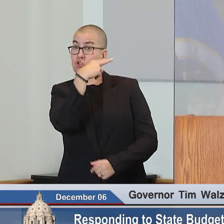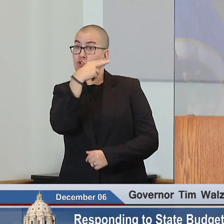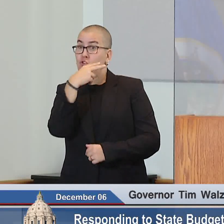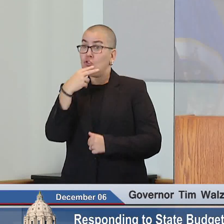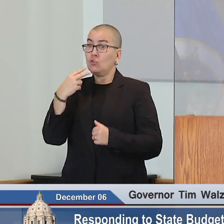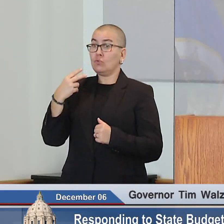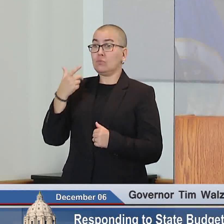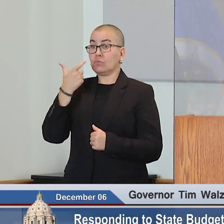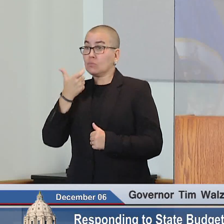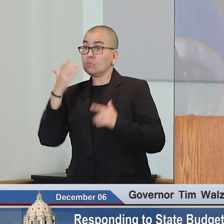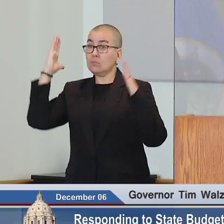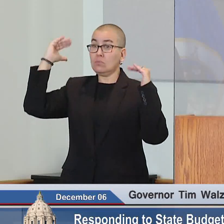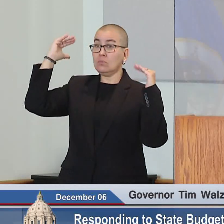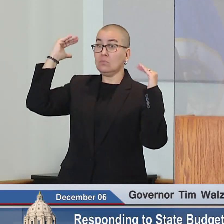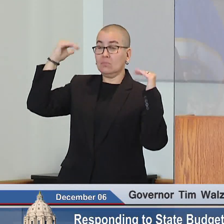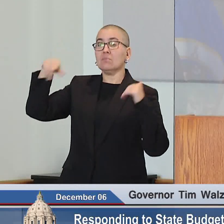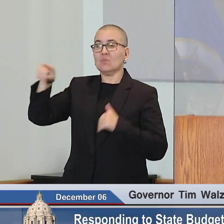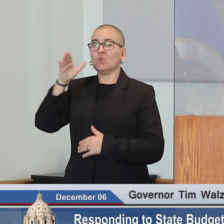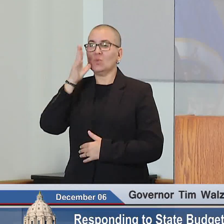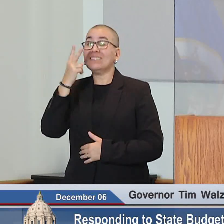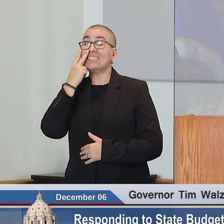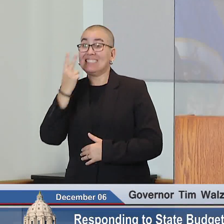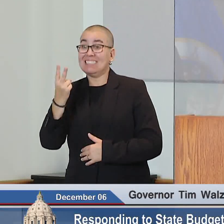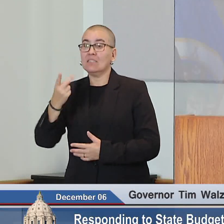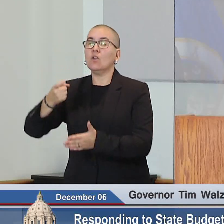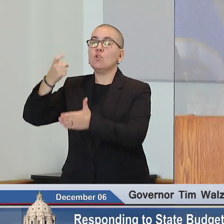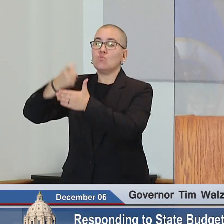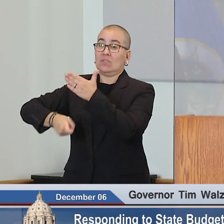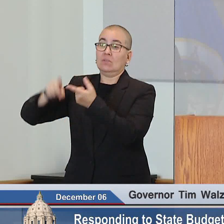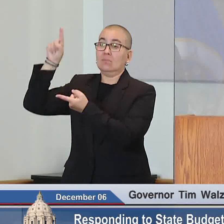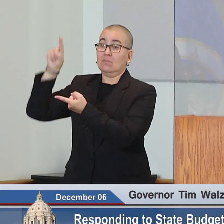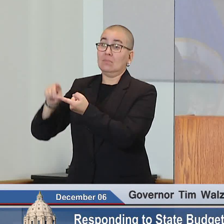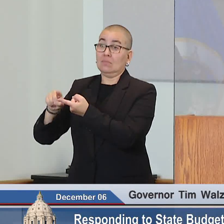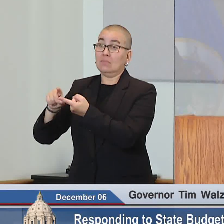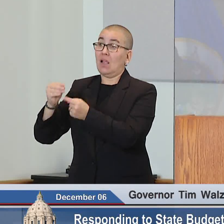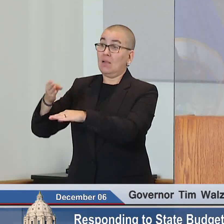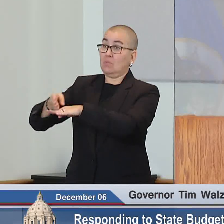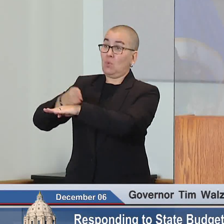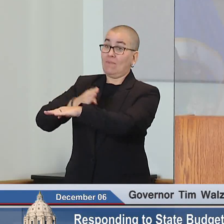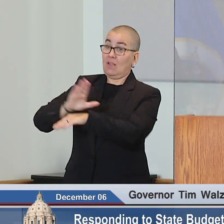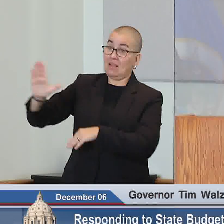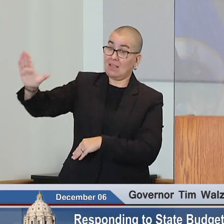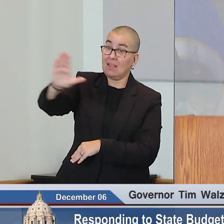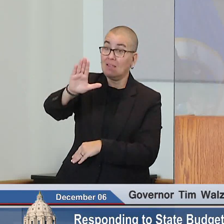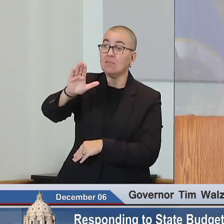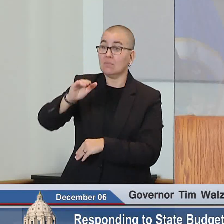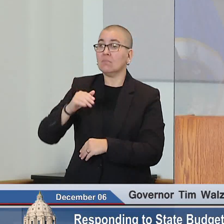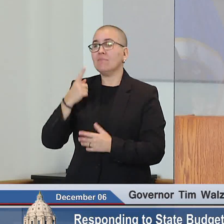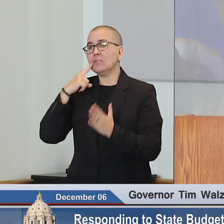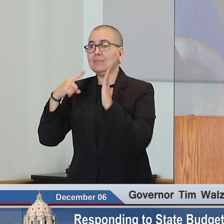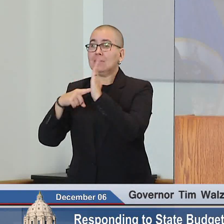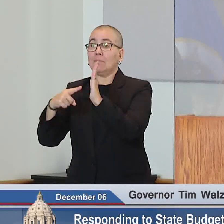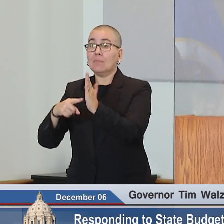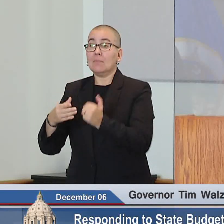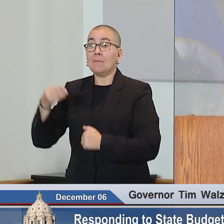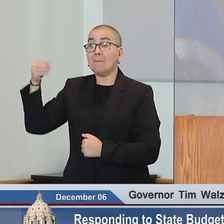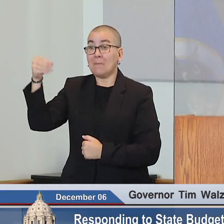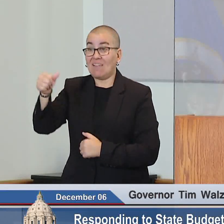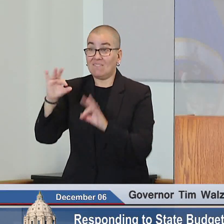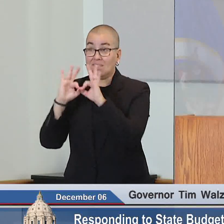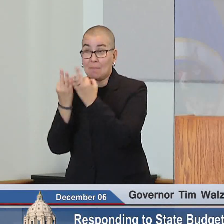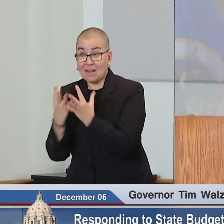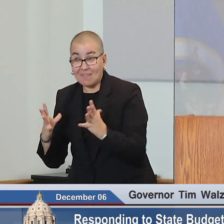they're going to see a reduction in some of the cost to them, some improvements in things that they've asked for, whether it's paid family leave or health care